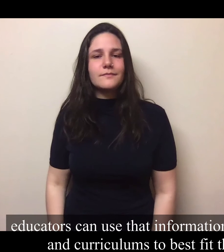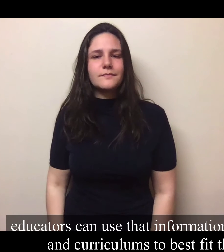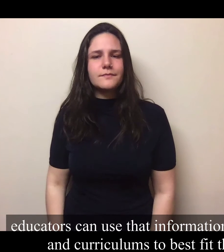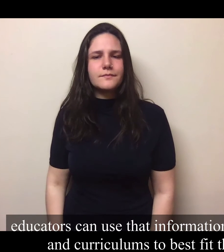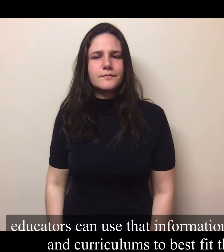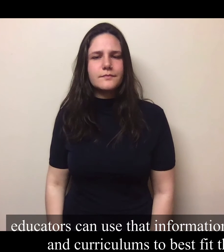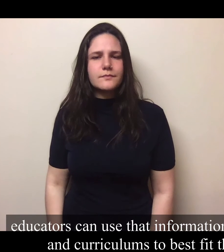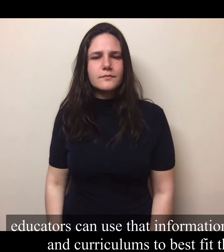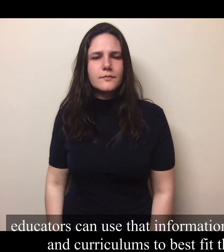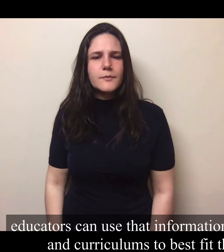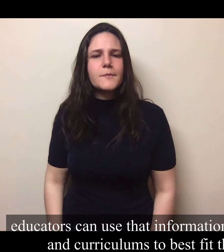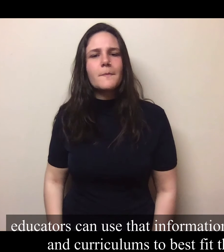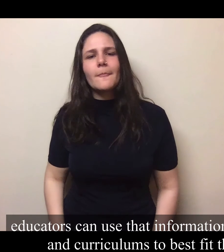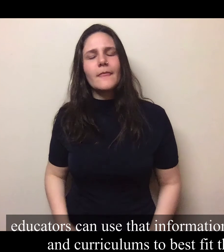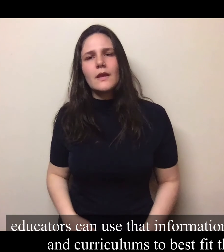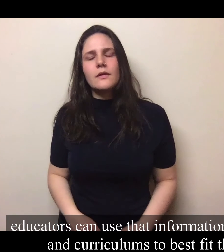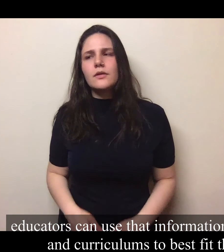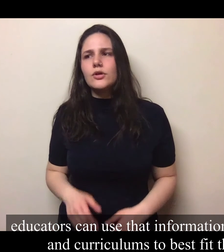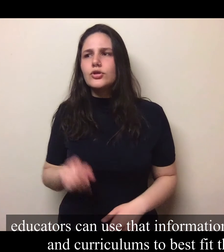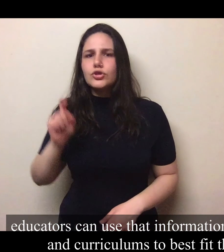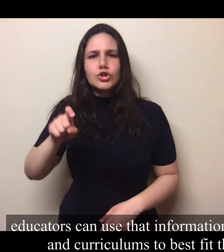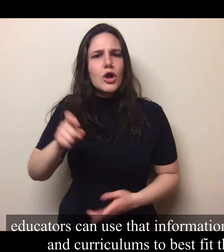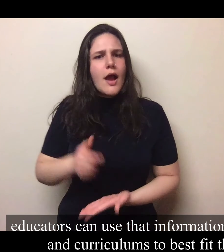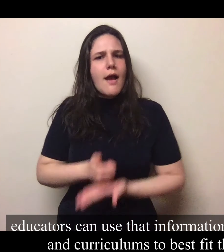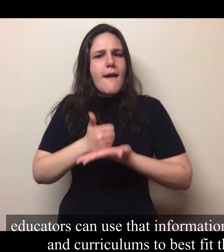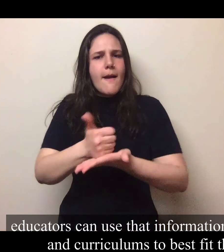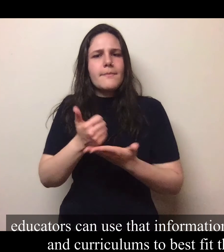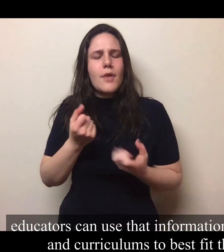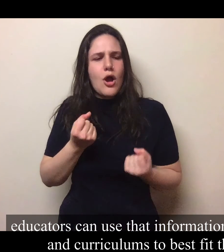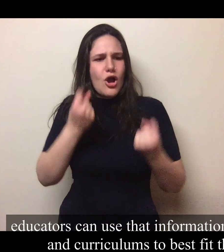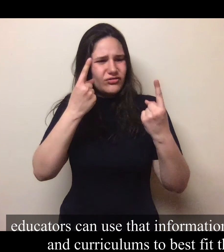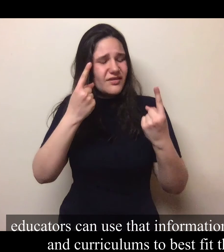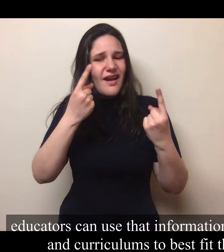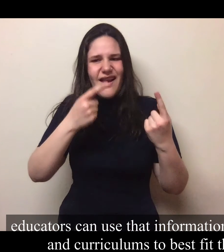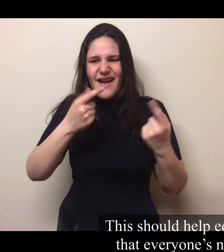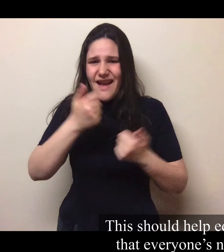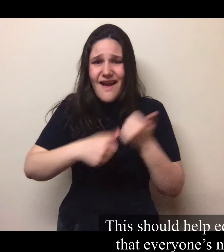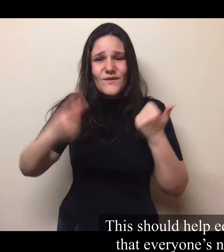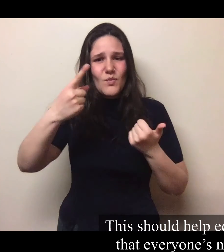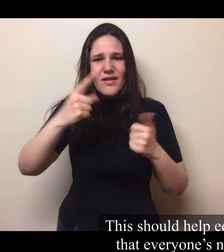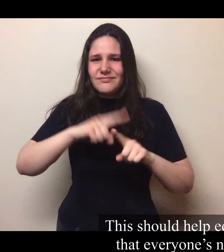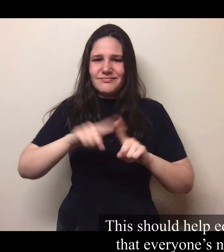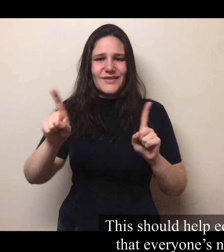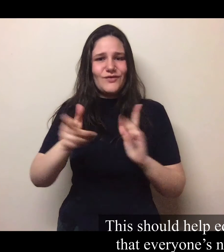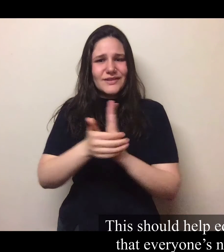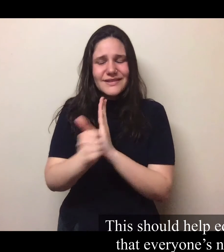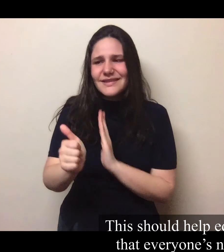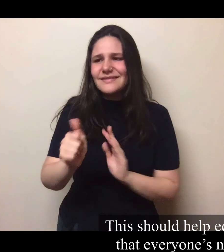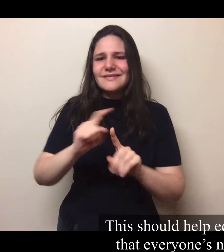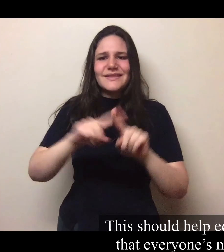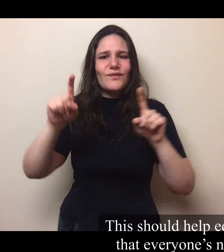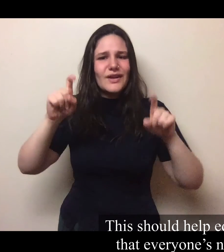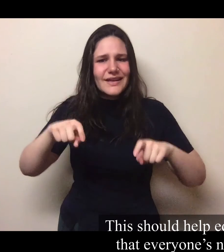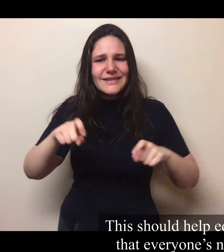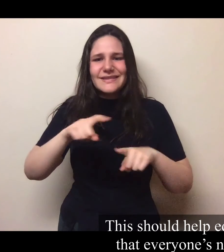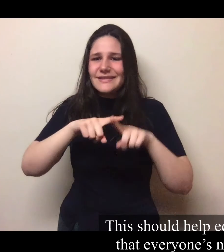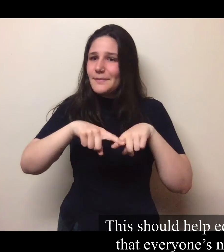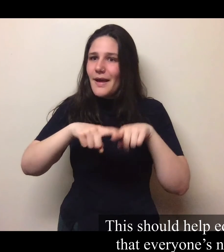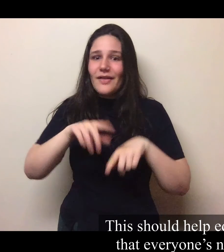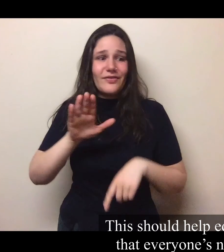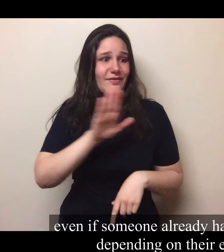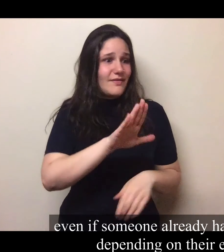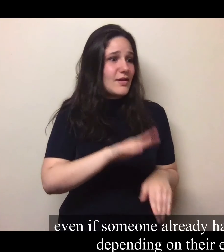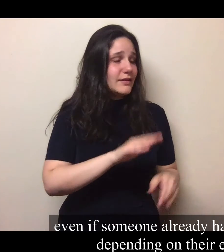to best fit the needs of both groups. This should help educators understand that everyone's